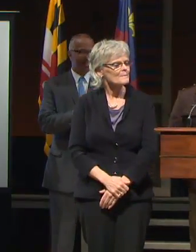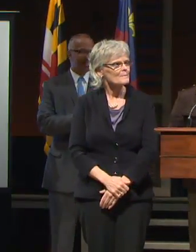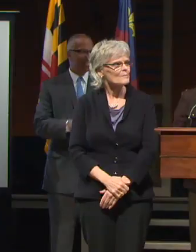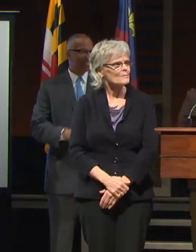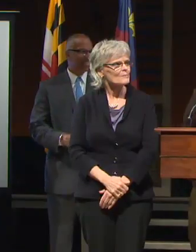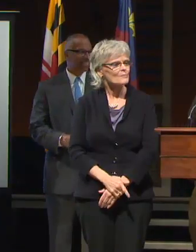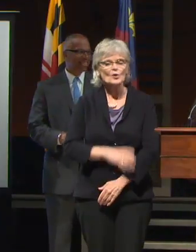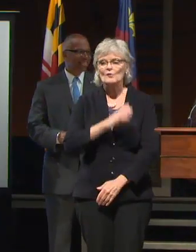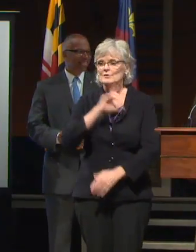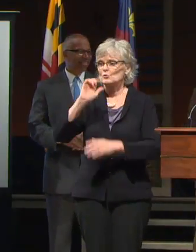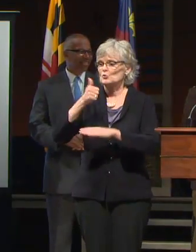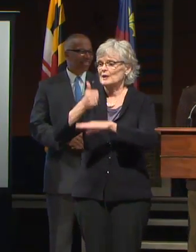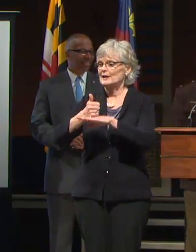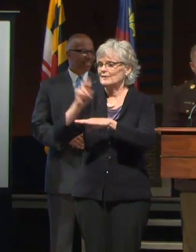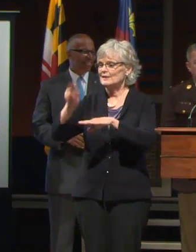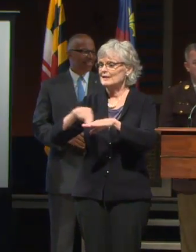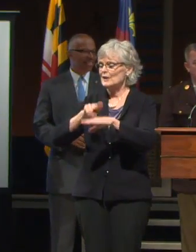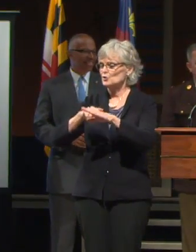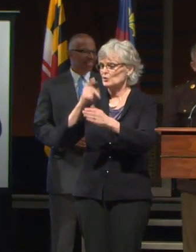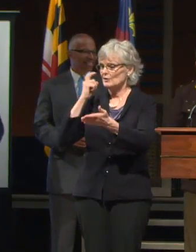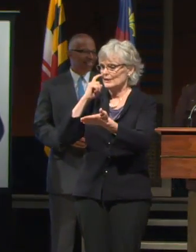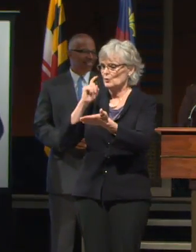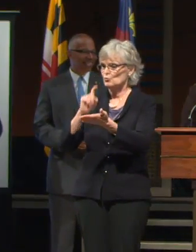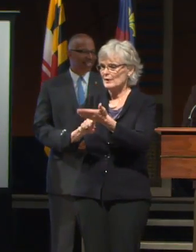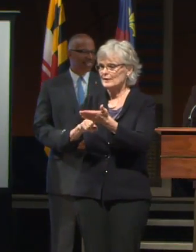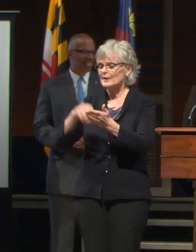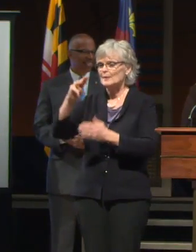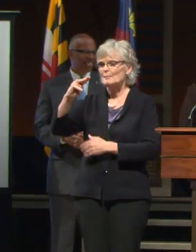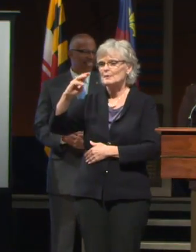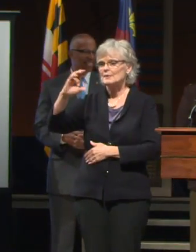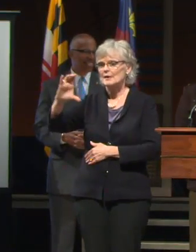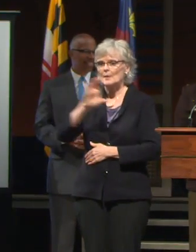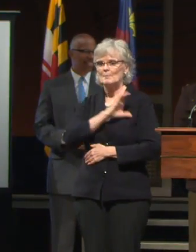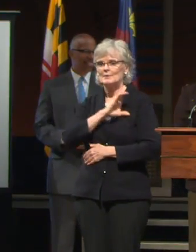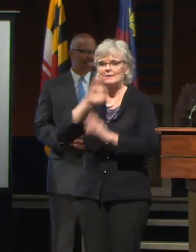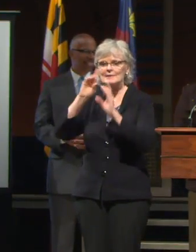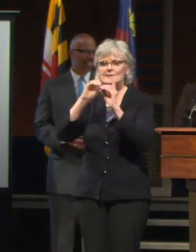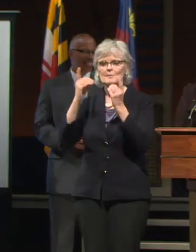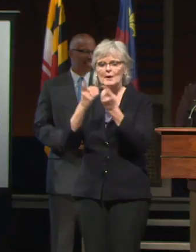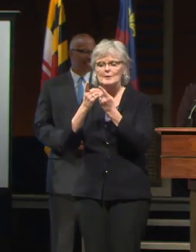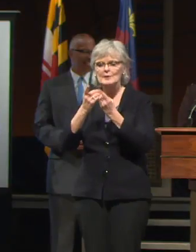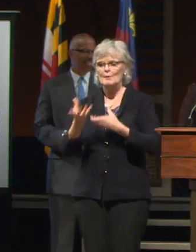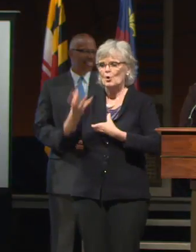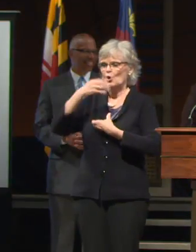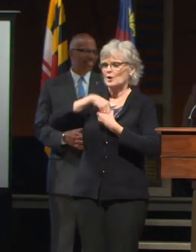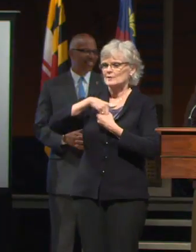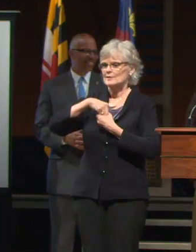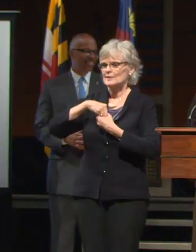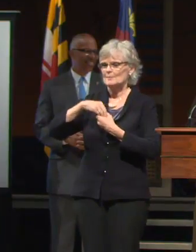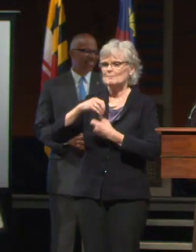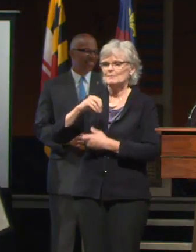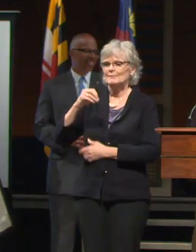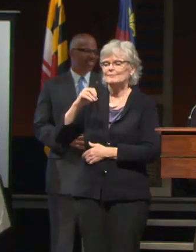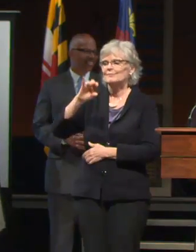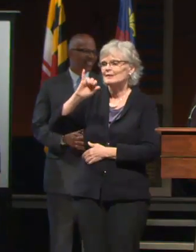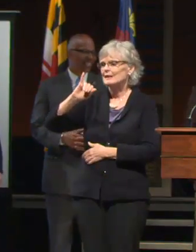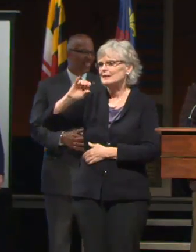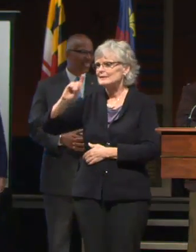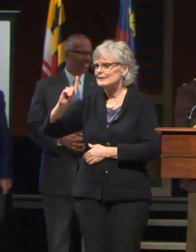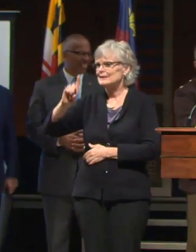Officer Reyes created the nationally recognized Montgomery County Police Department Autism, Intellectual